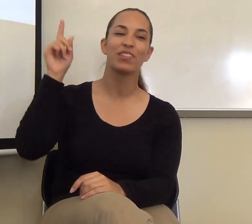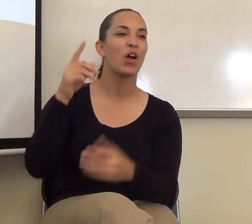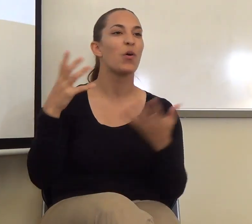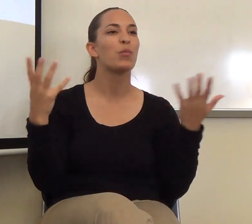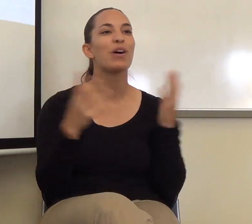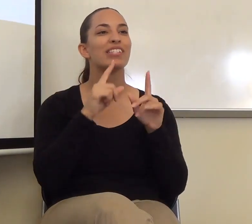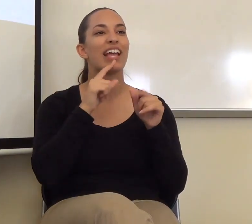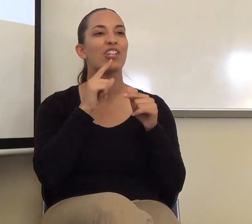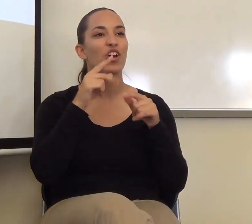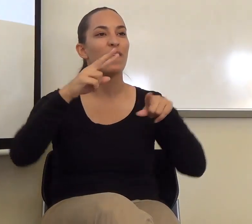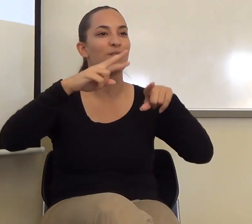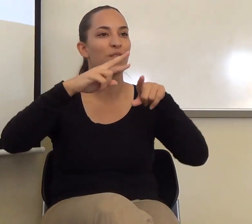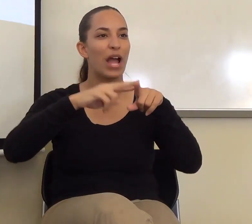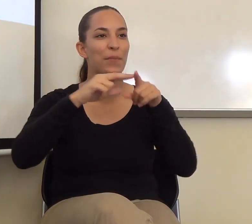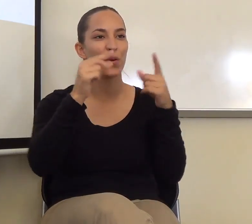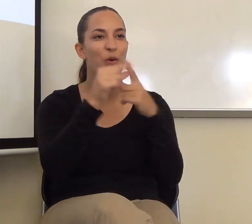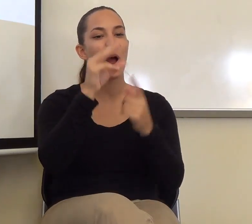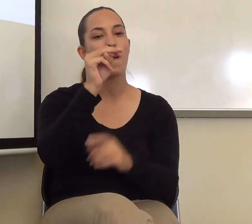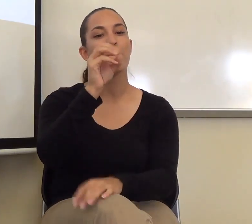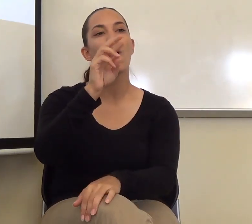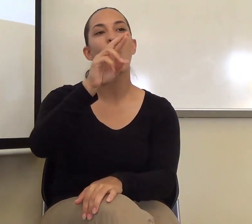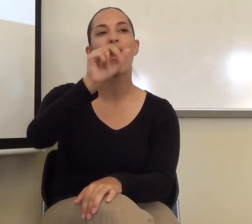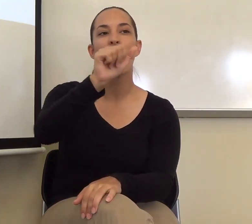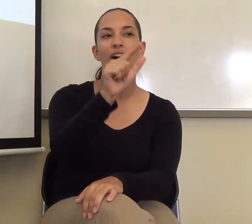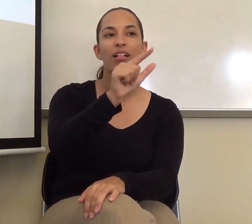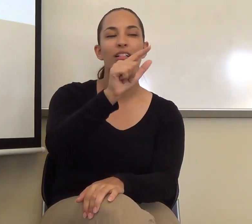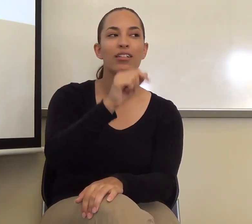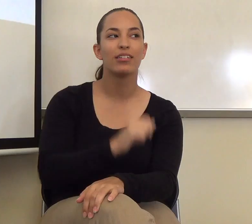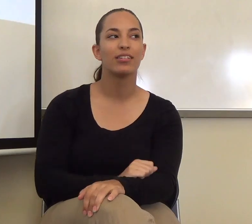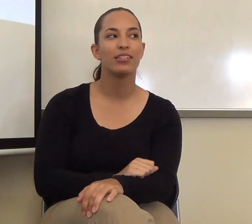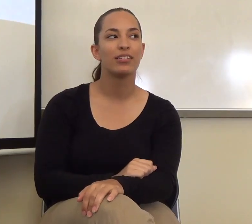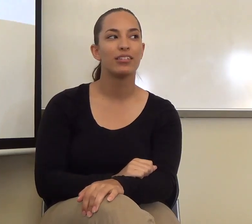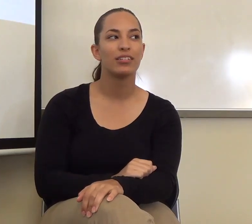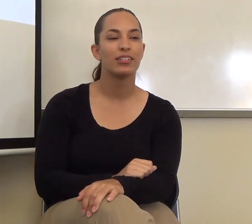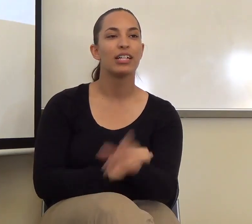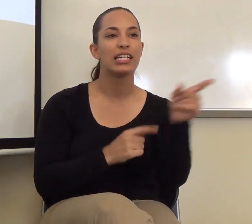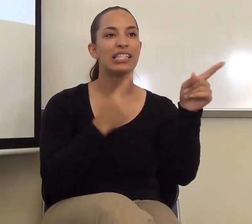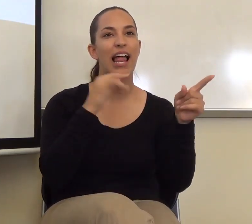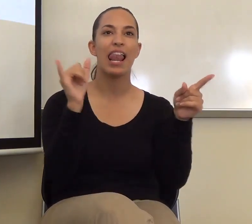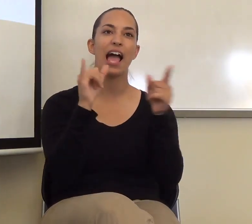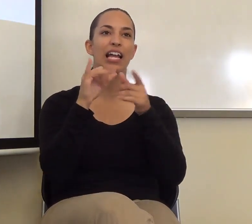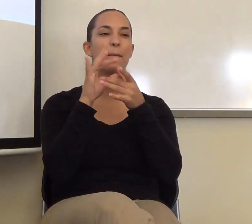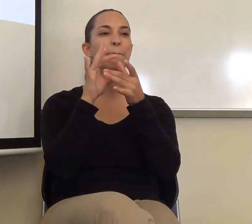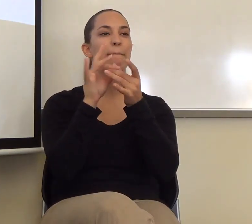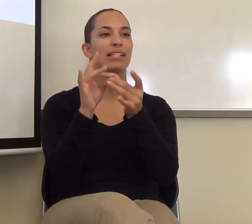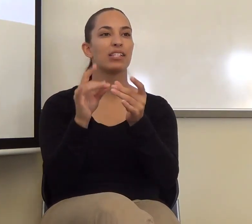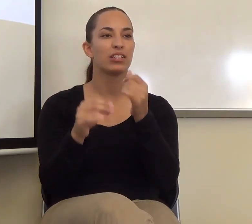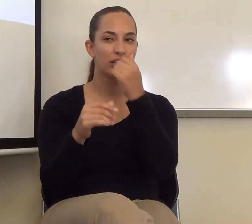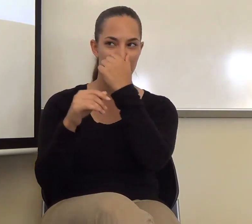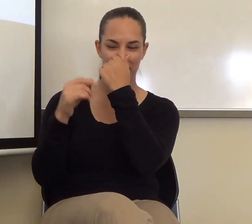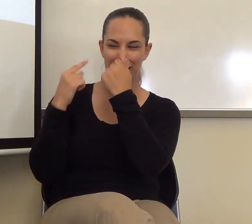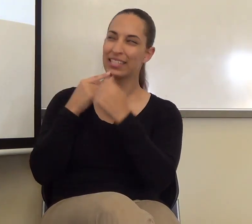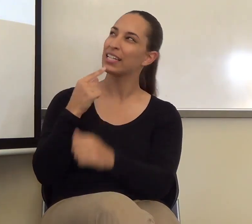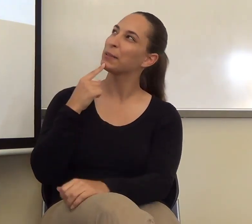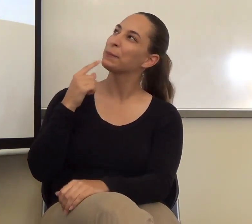moral? Restatement, like Miss- Okay, this is weird because it's got this big long paragraph, but